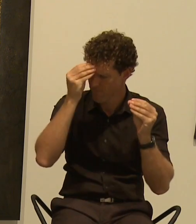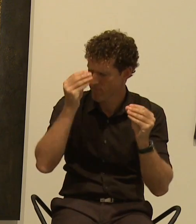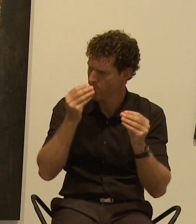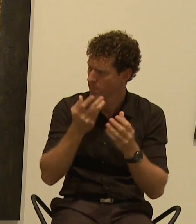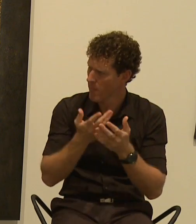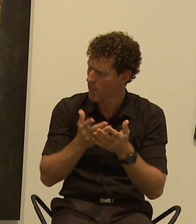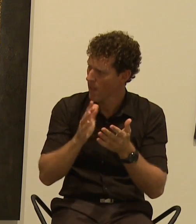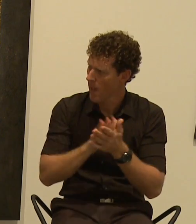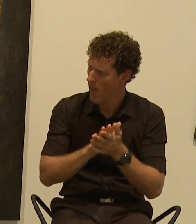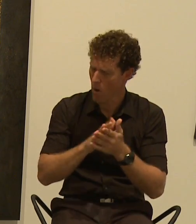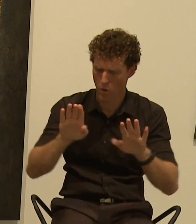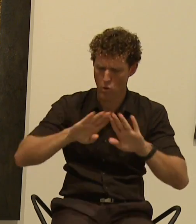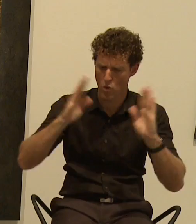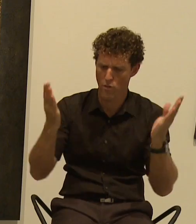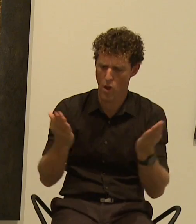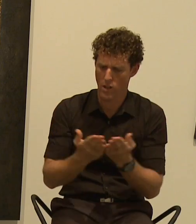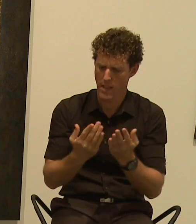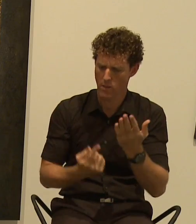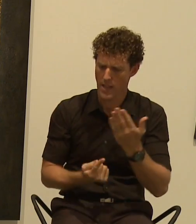like the birth of the universe, and